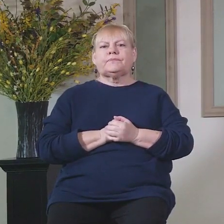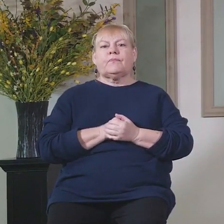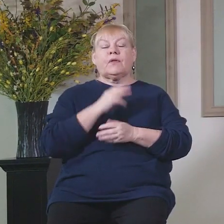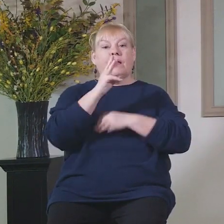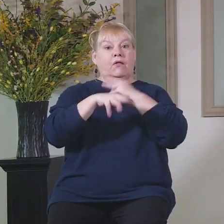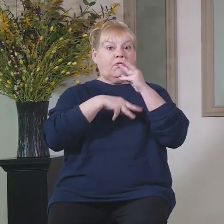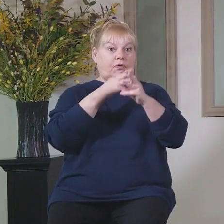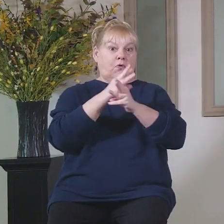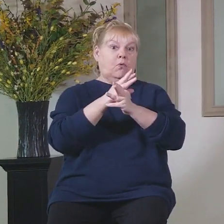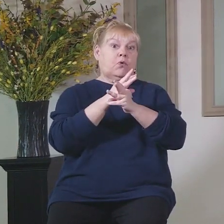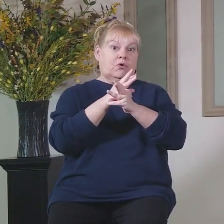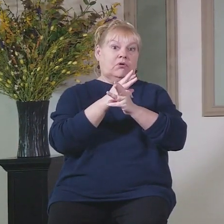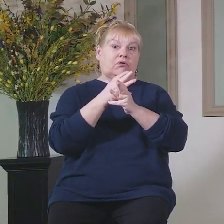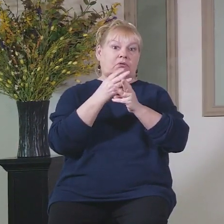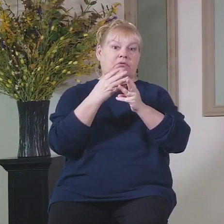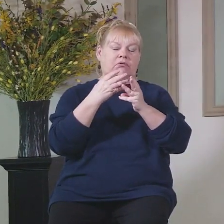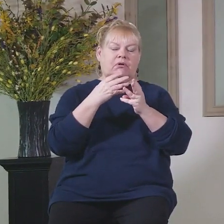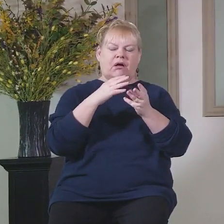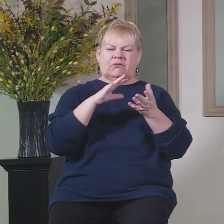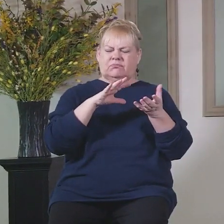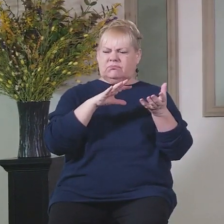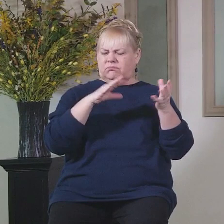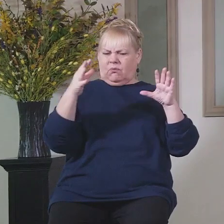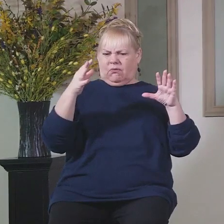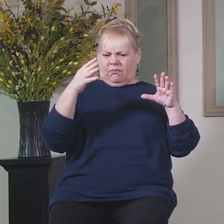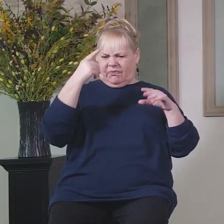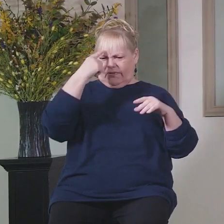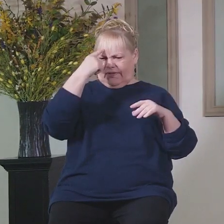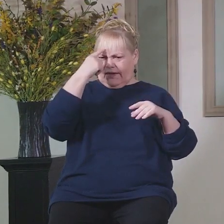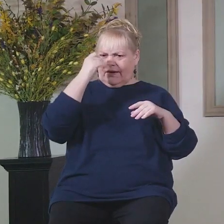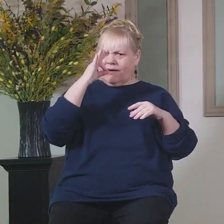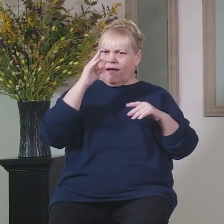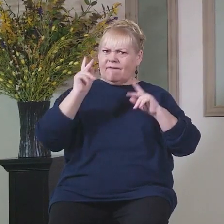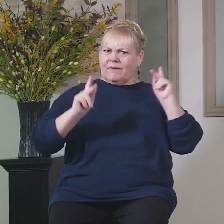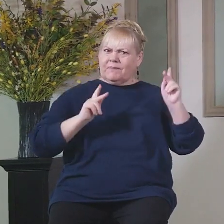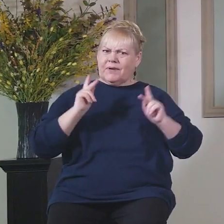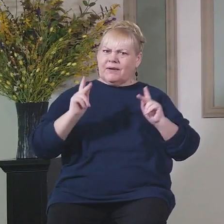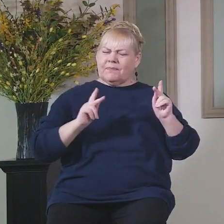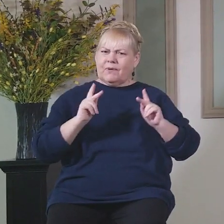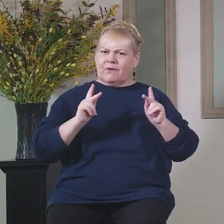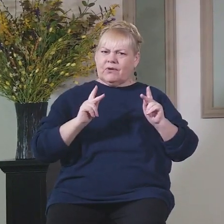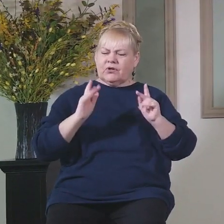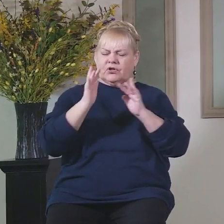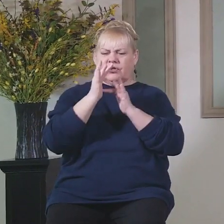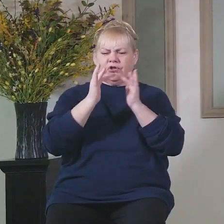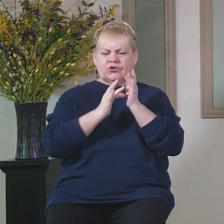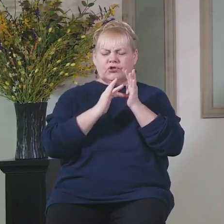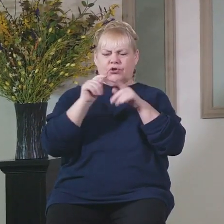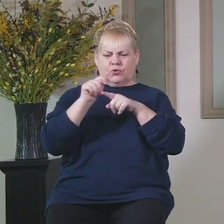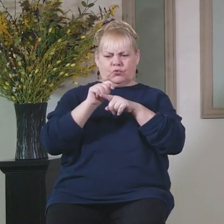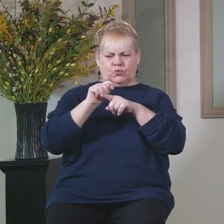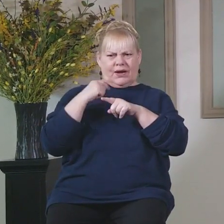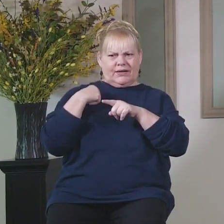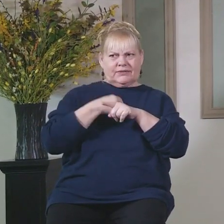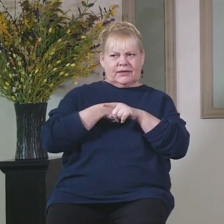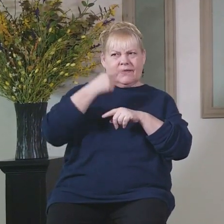The world has warped the thinking of humans. Jesus trains us to think